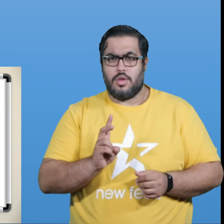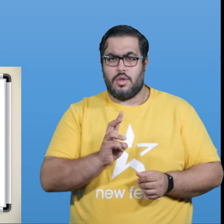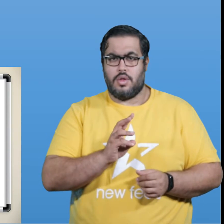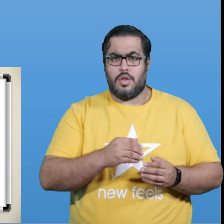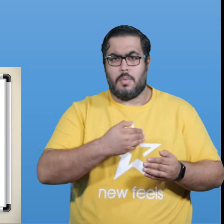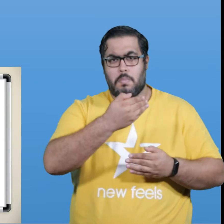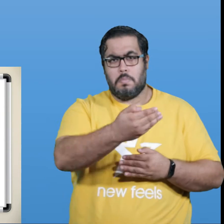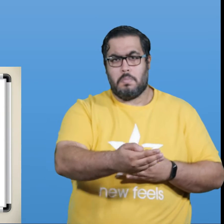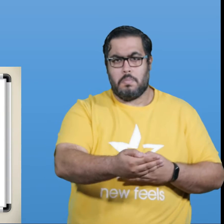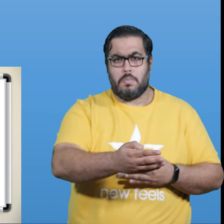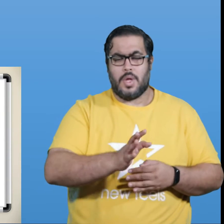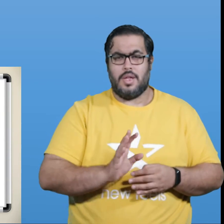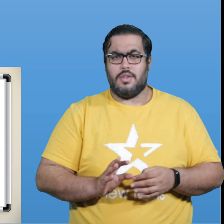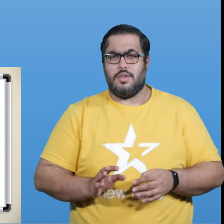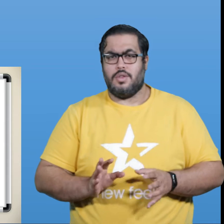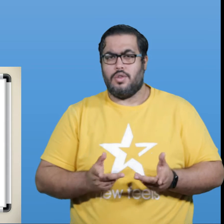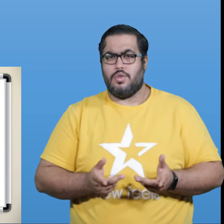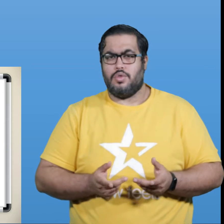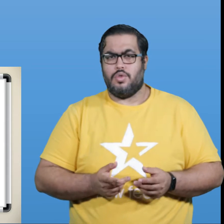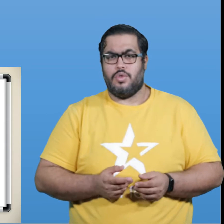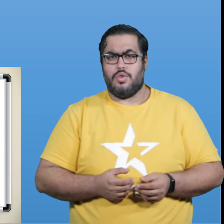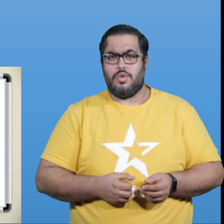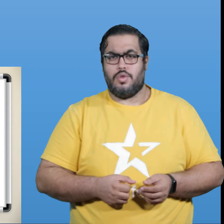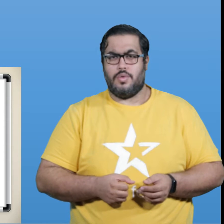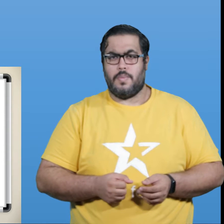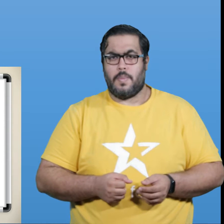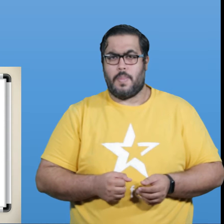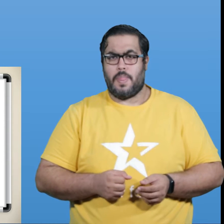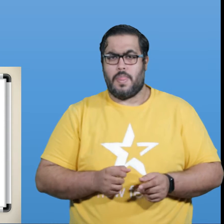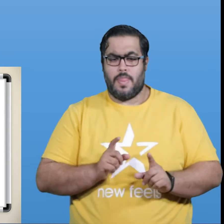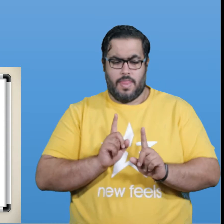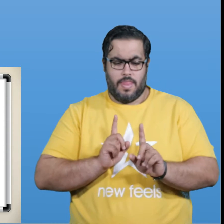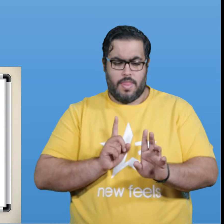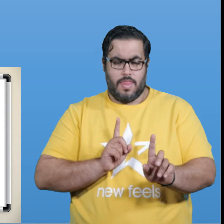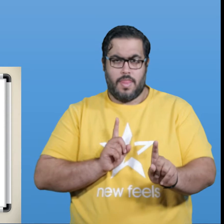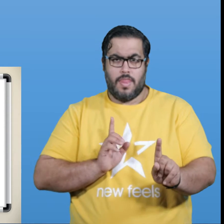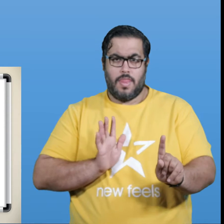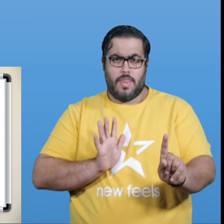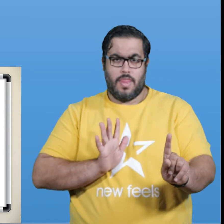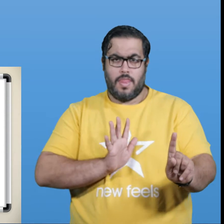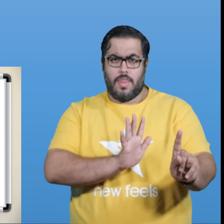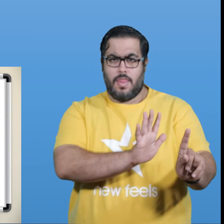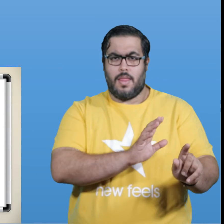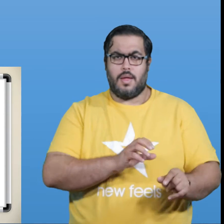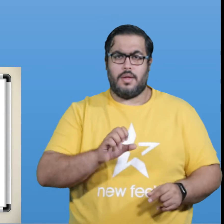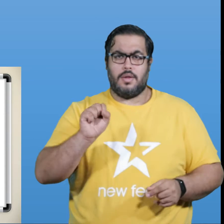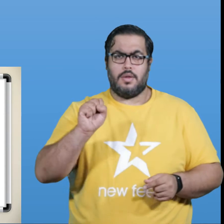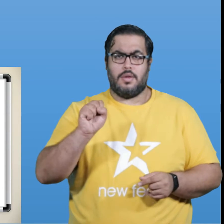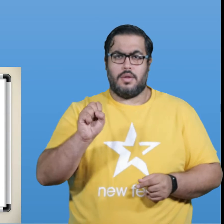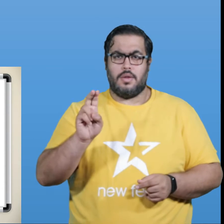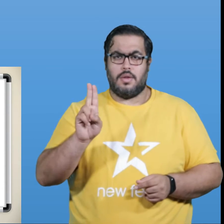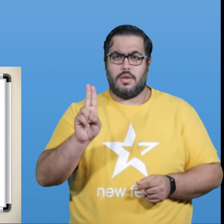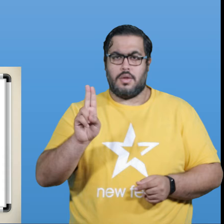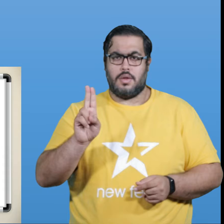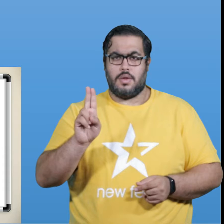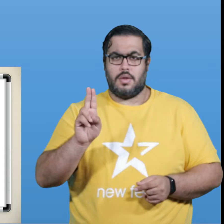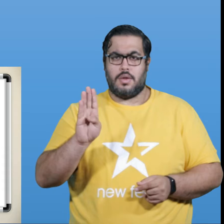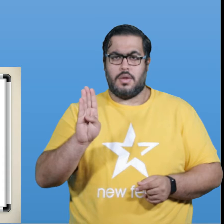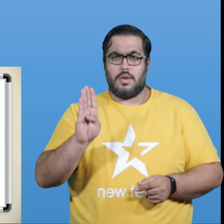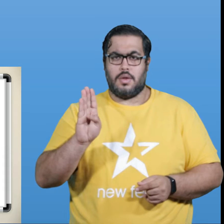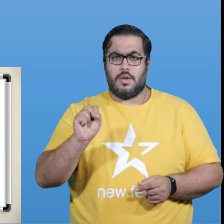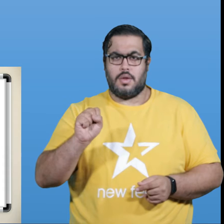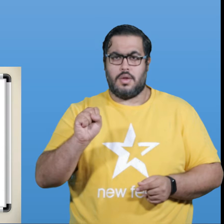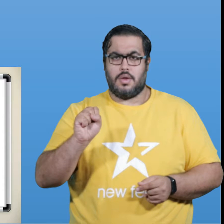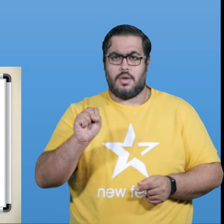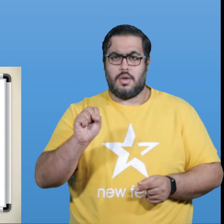have the rest are following him. So there are the subsequent. It's an adjective. It means